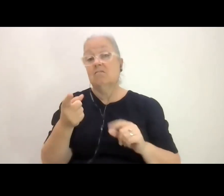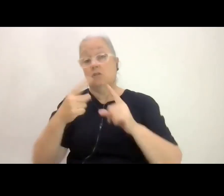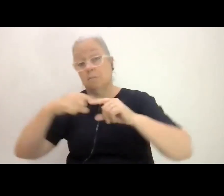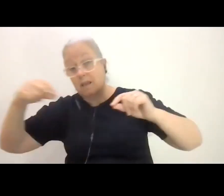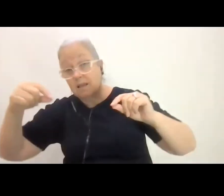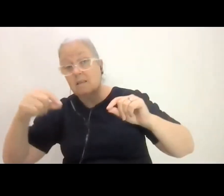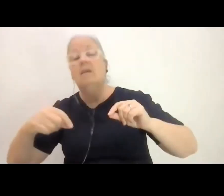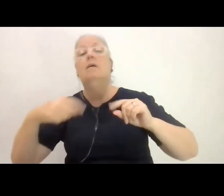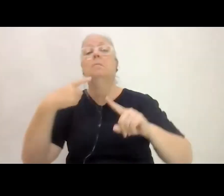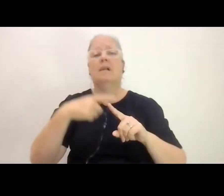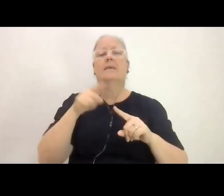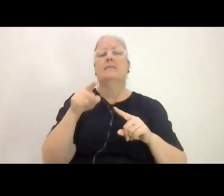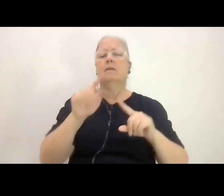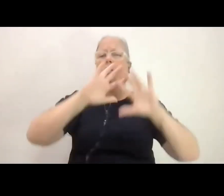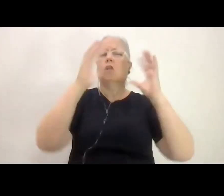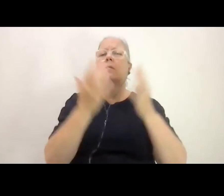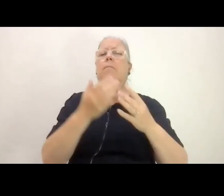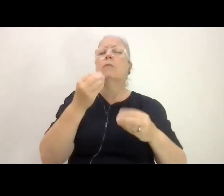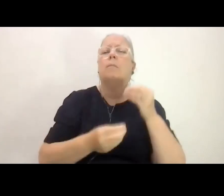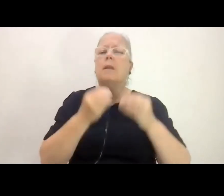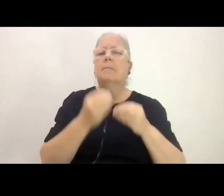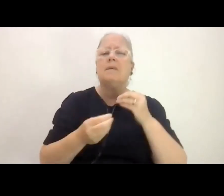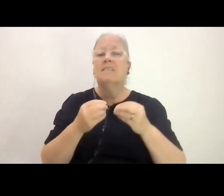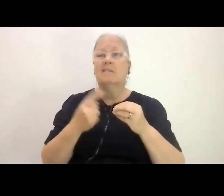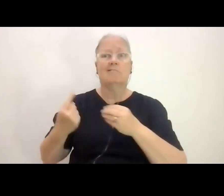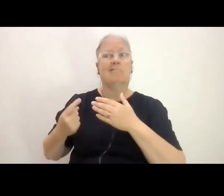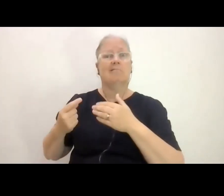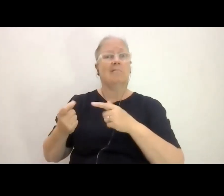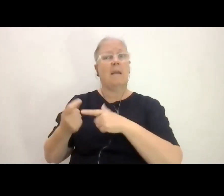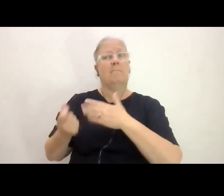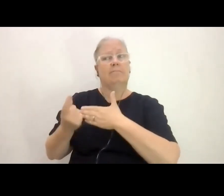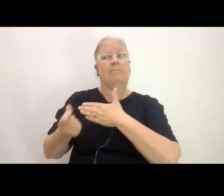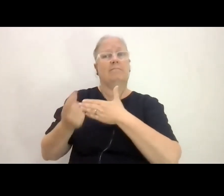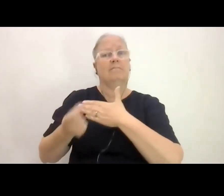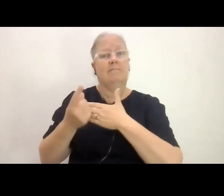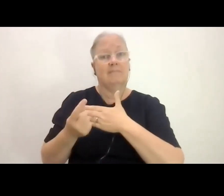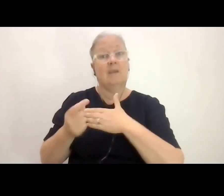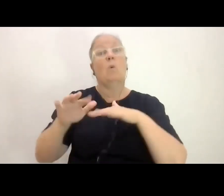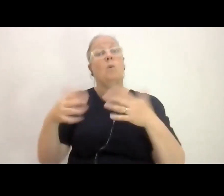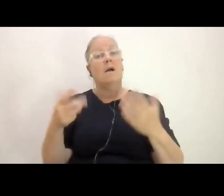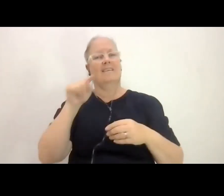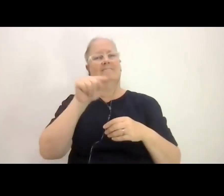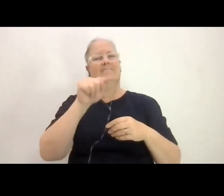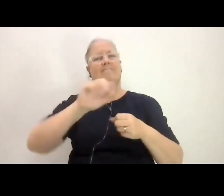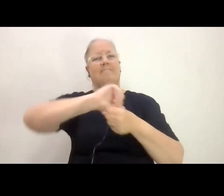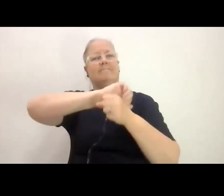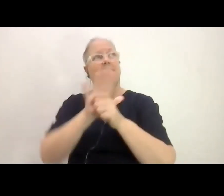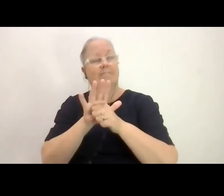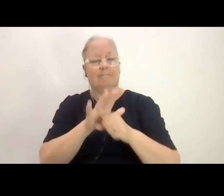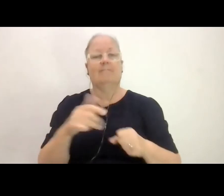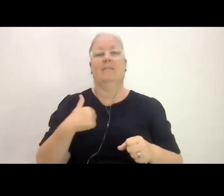some of the global issues that have come up as a result of the pandemic. So now I'm going to move on